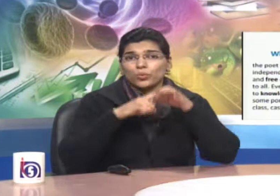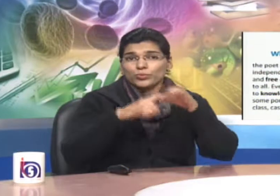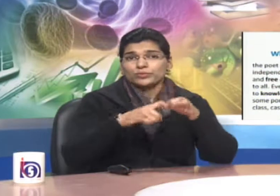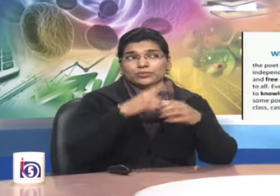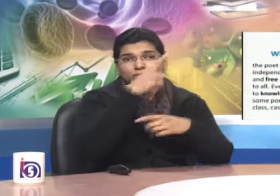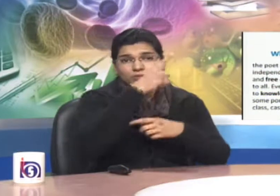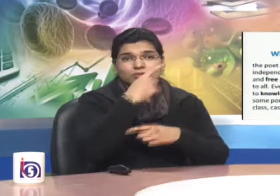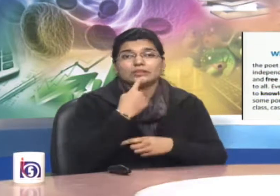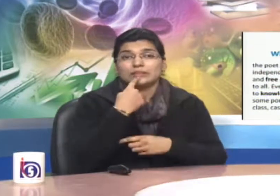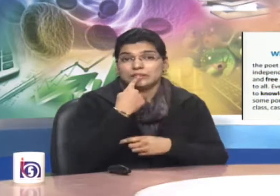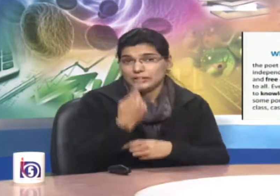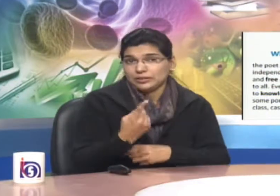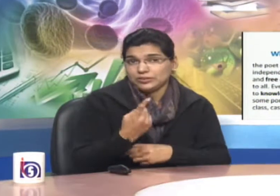Where the knowledge is free,